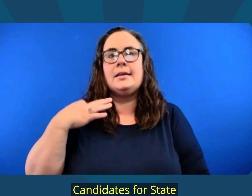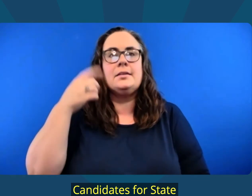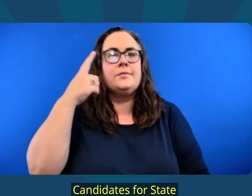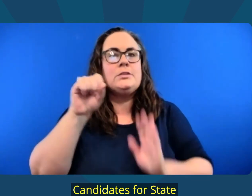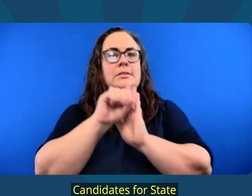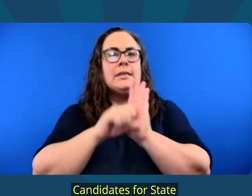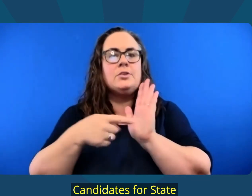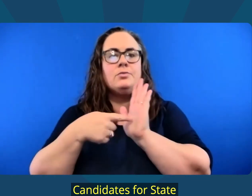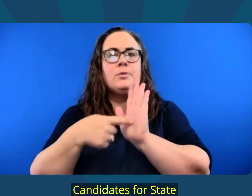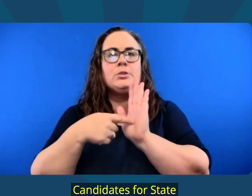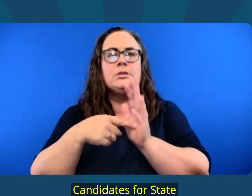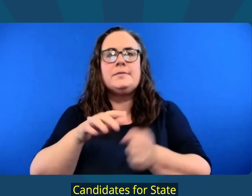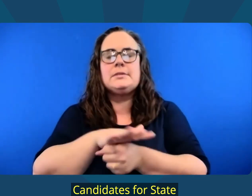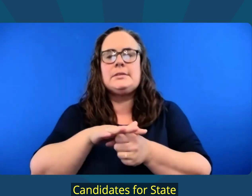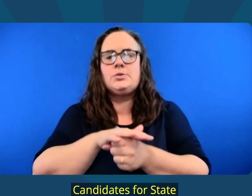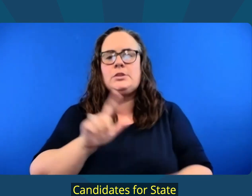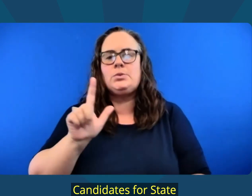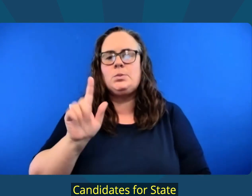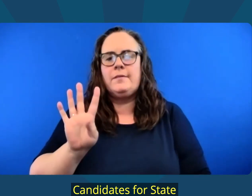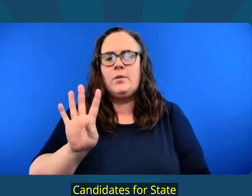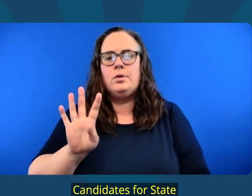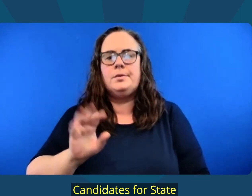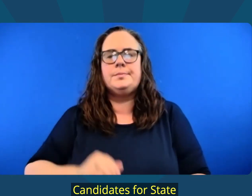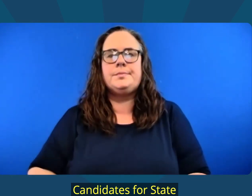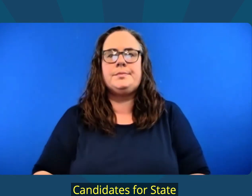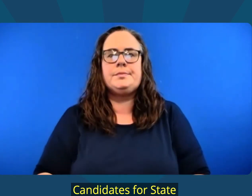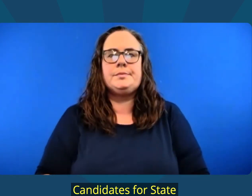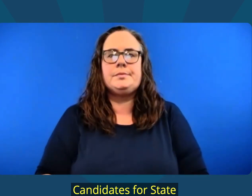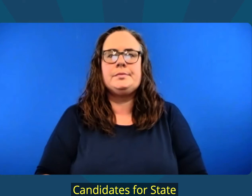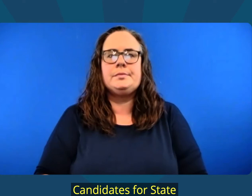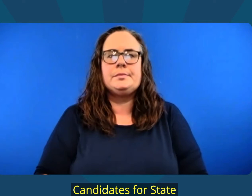Candidates for State Representative, District 24.